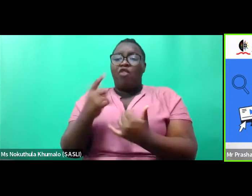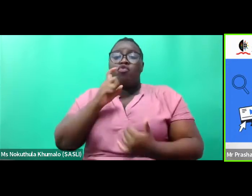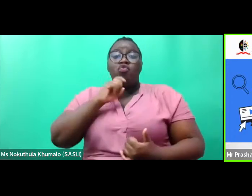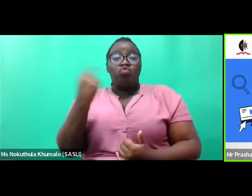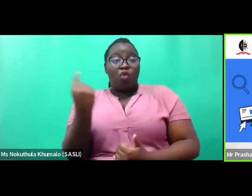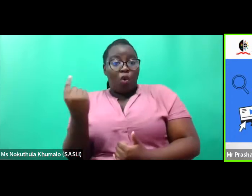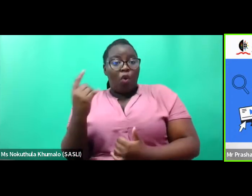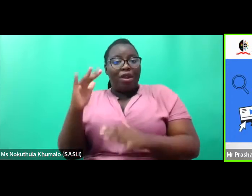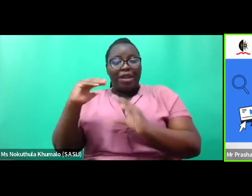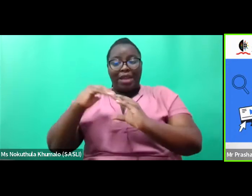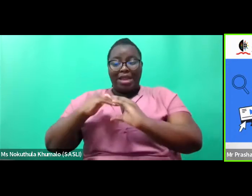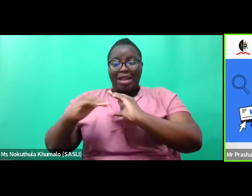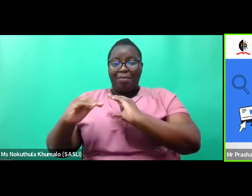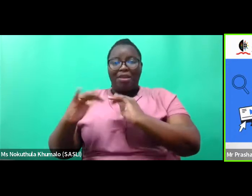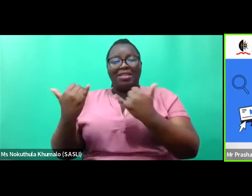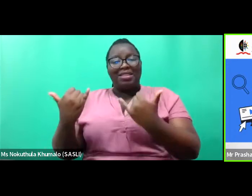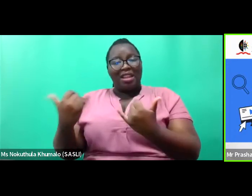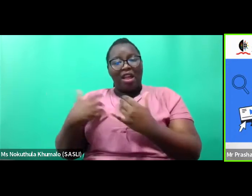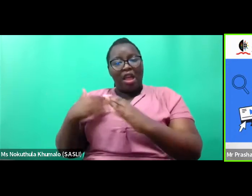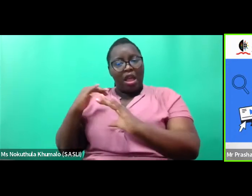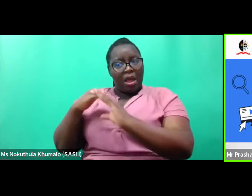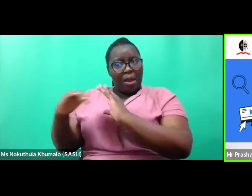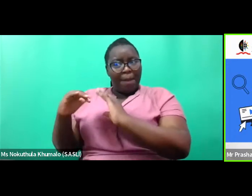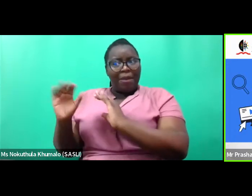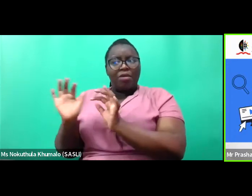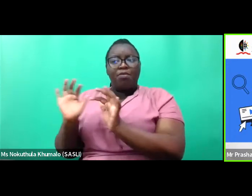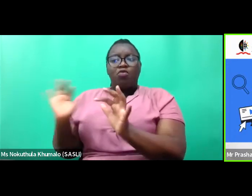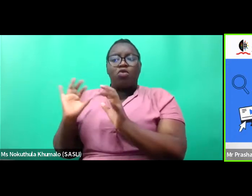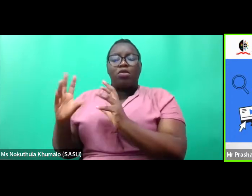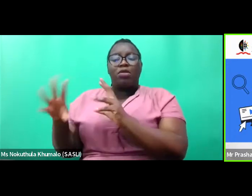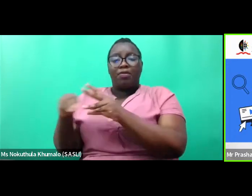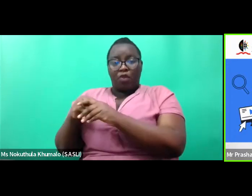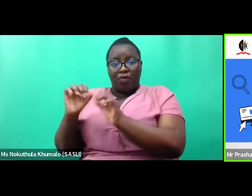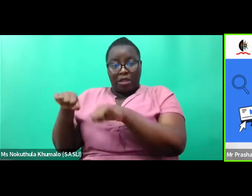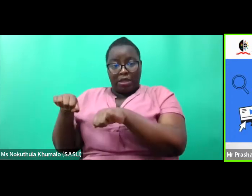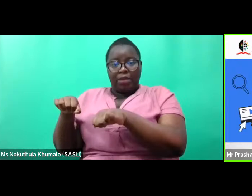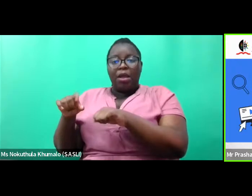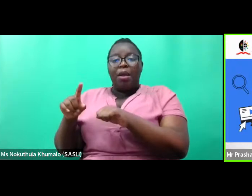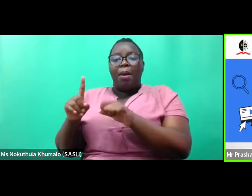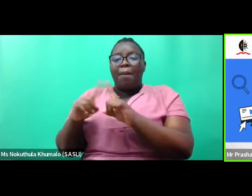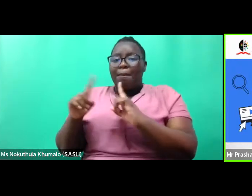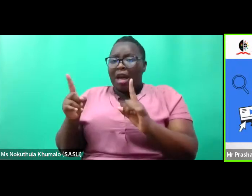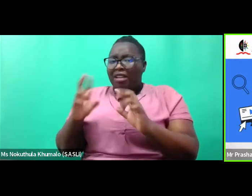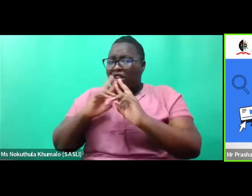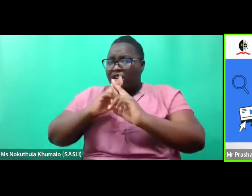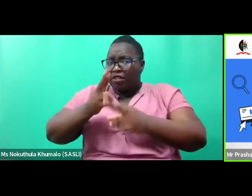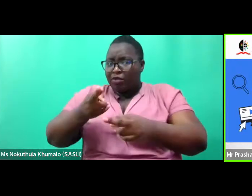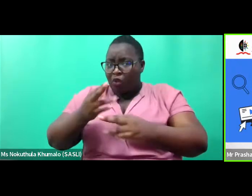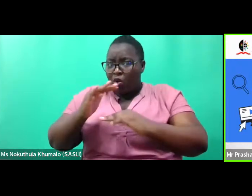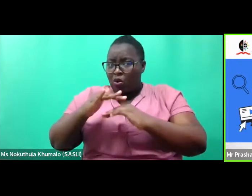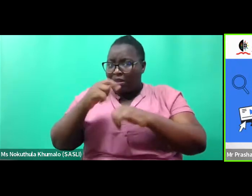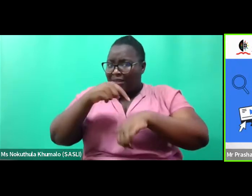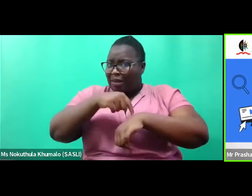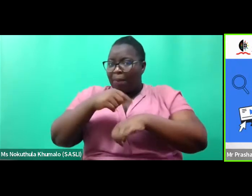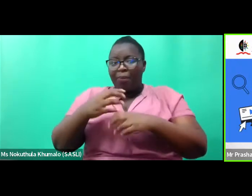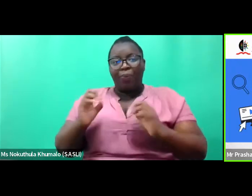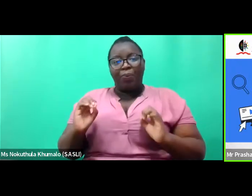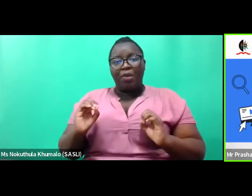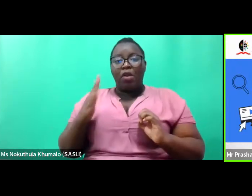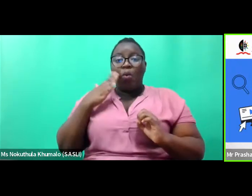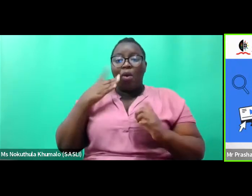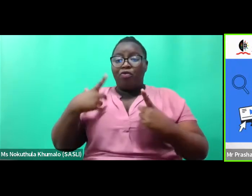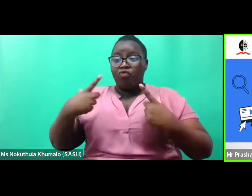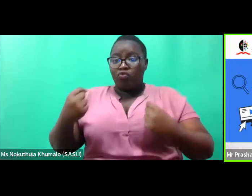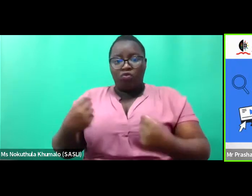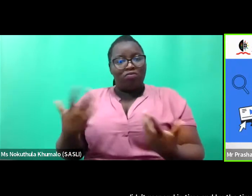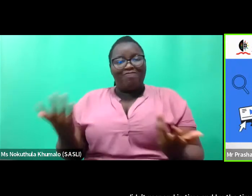I sent the emails to the people involved, they didn't respond in time. And by the time they did, it was too late. The